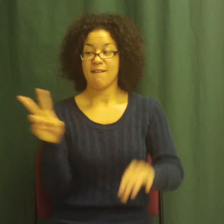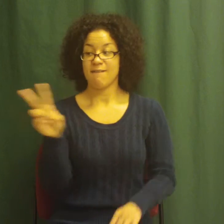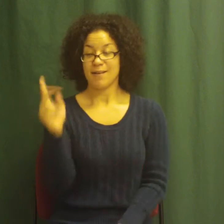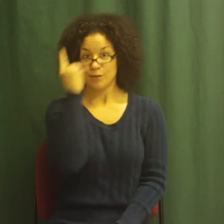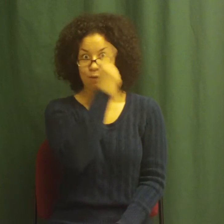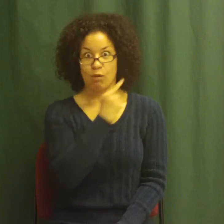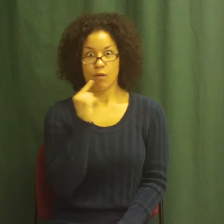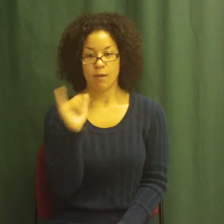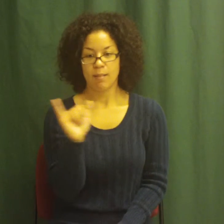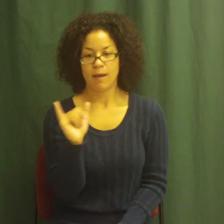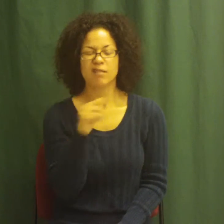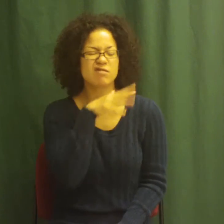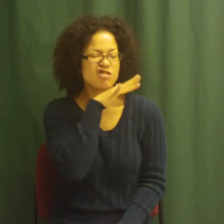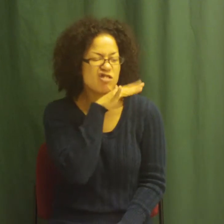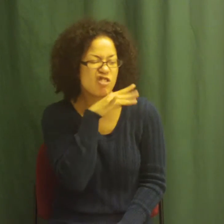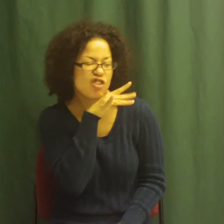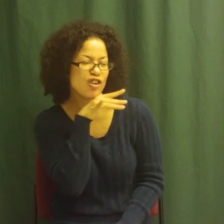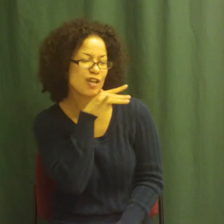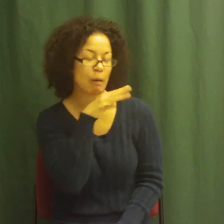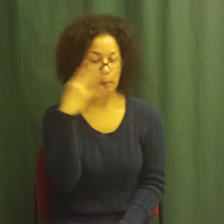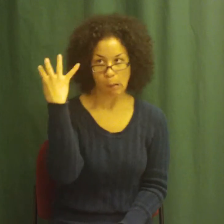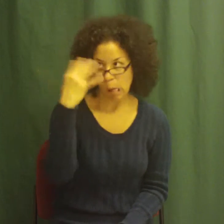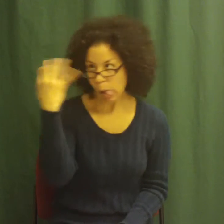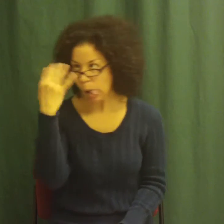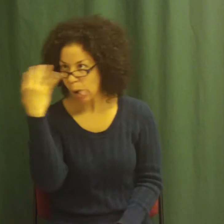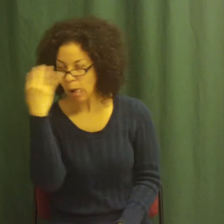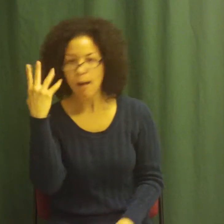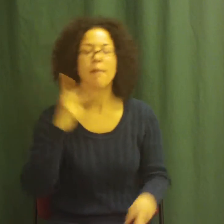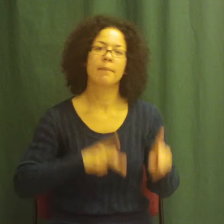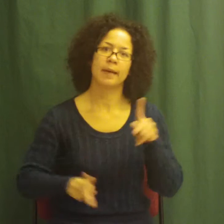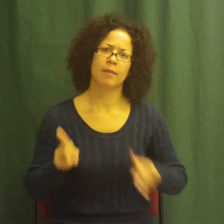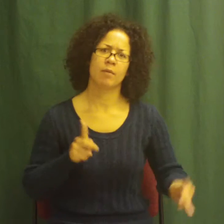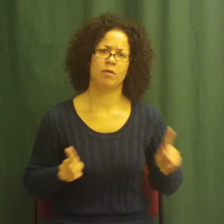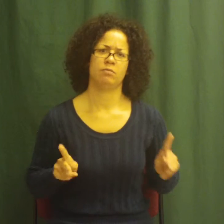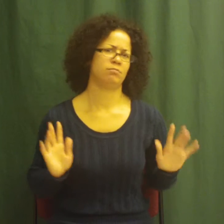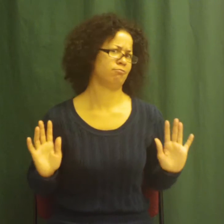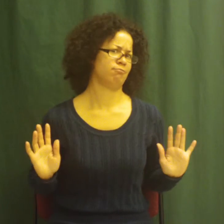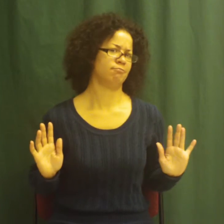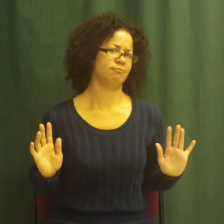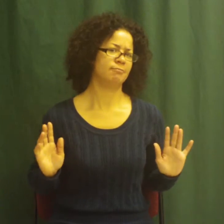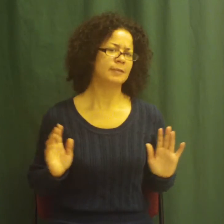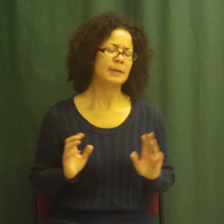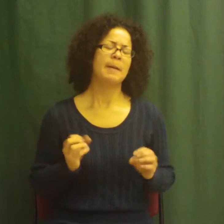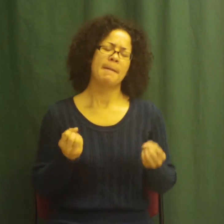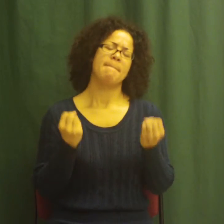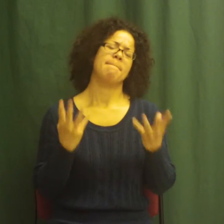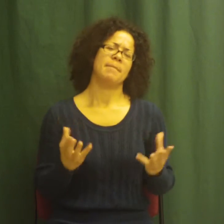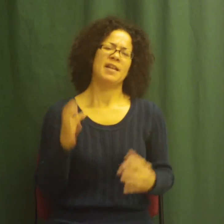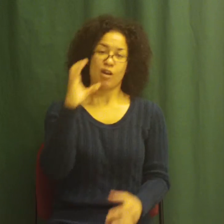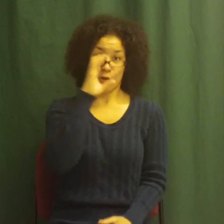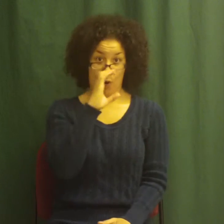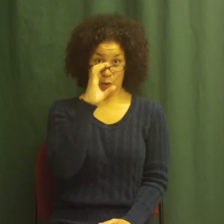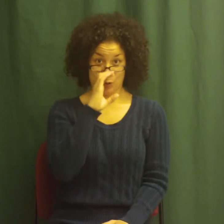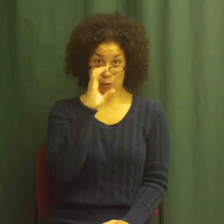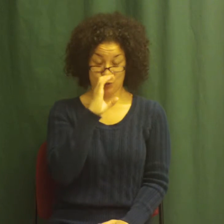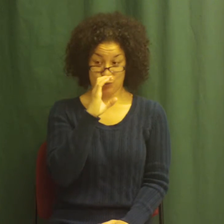In many movies and cartoons, the Vikings are shown as dirty,